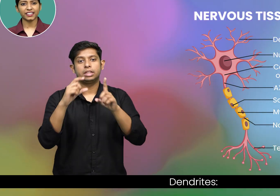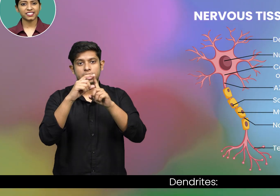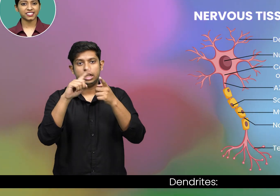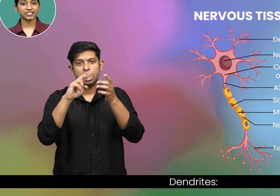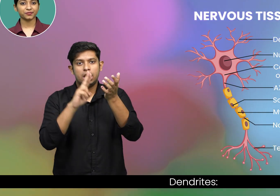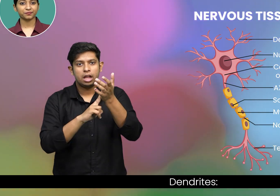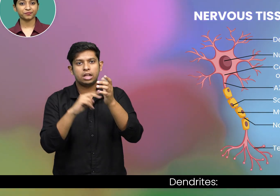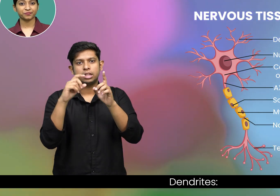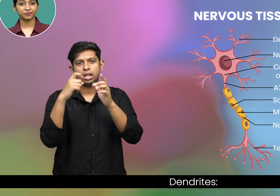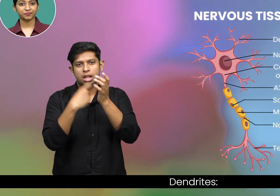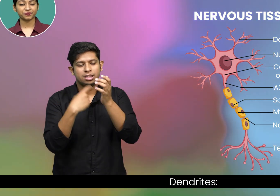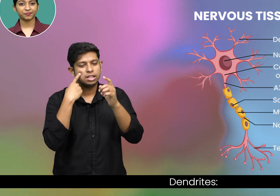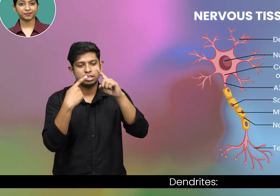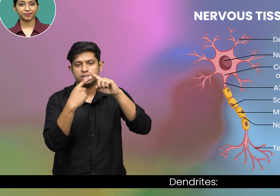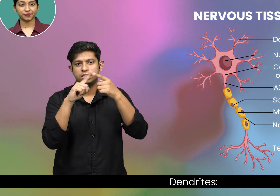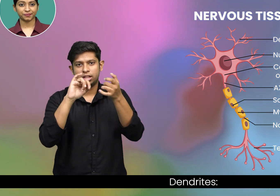Dendrites